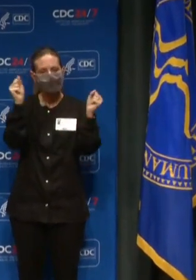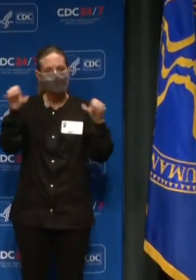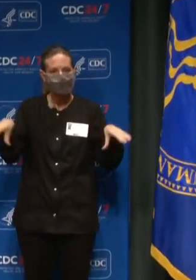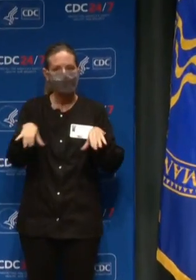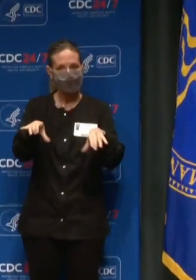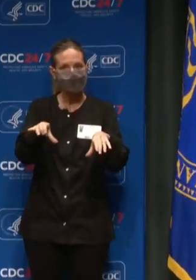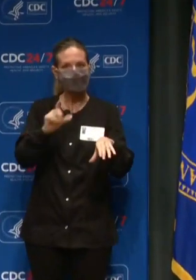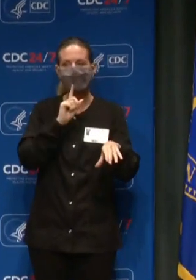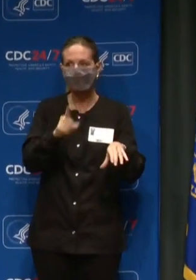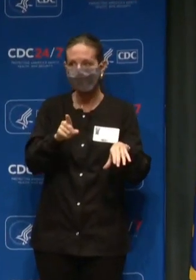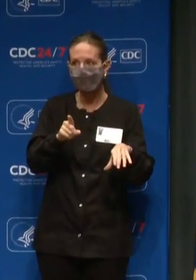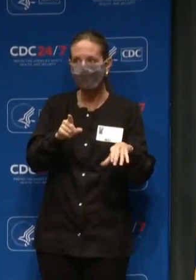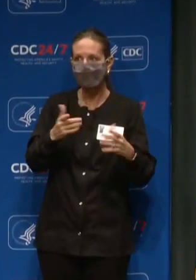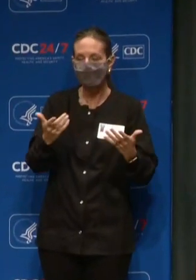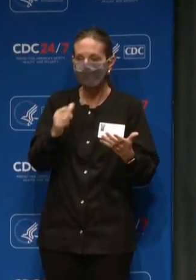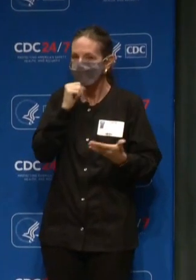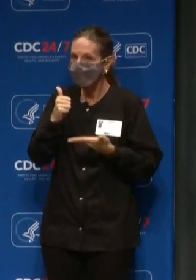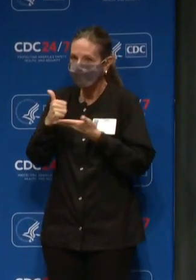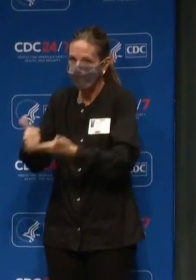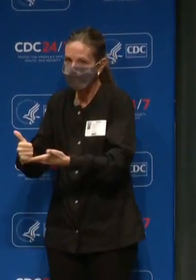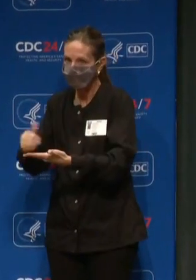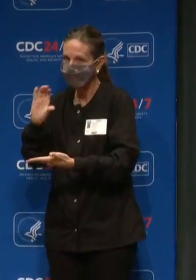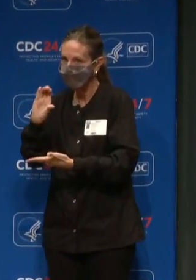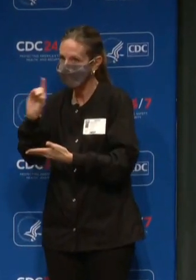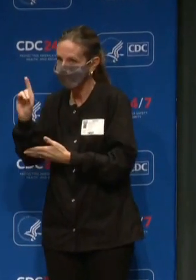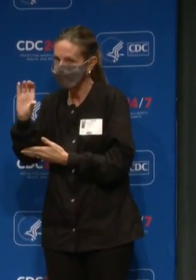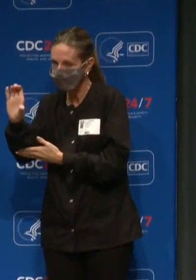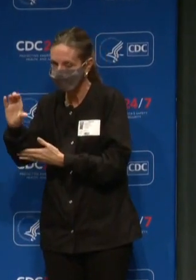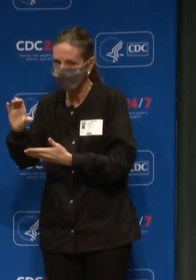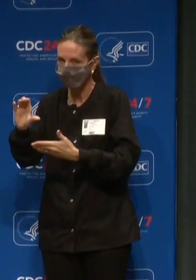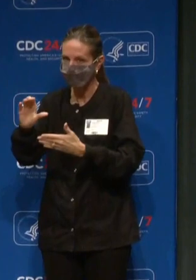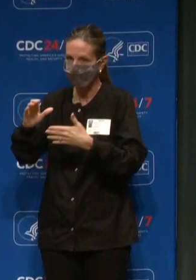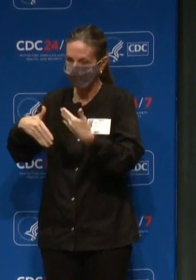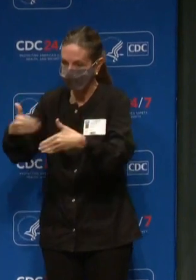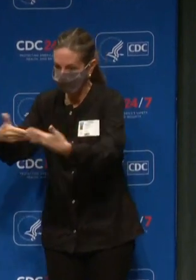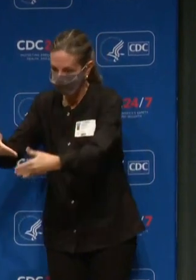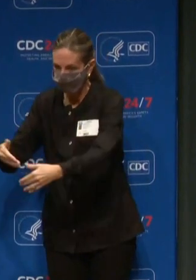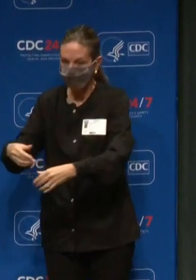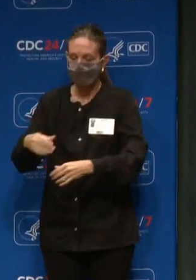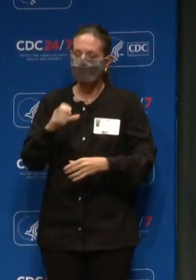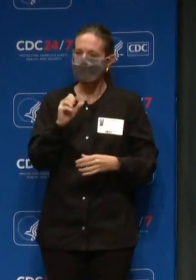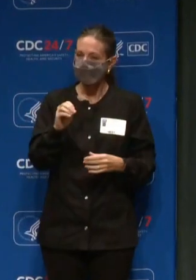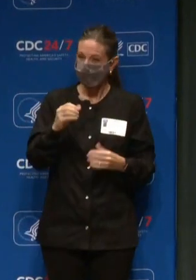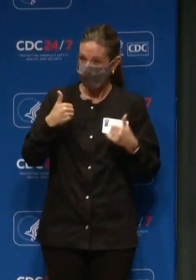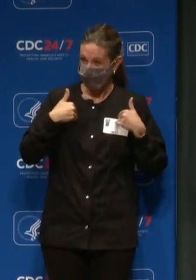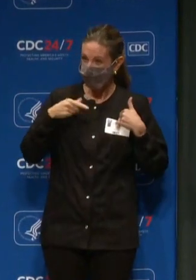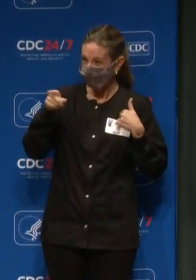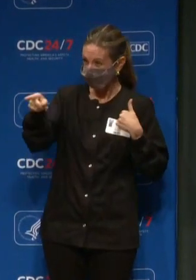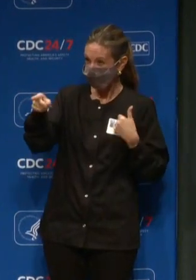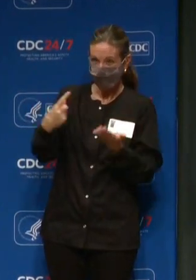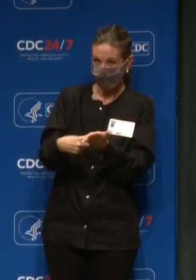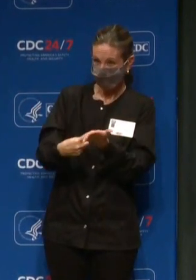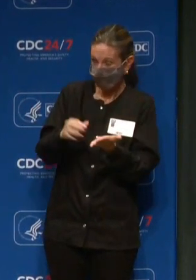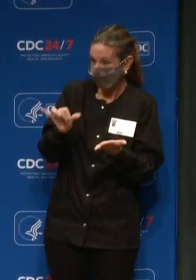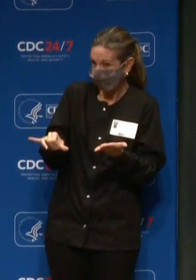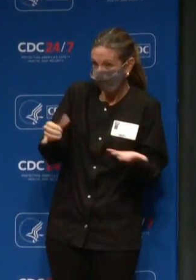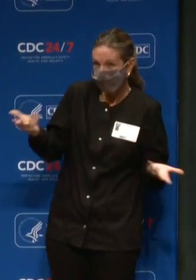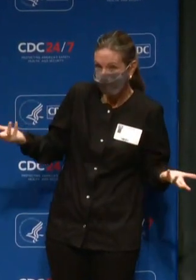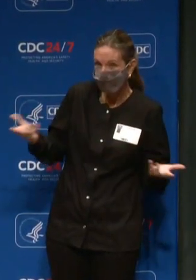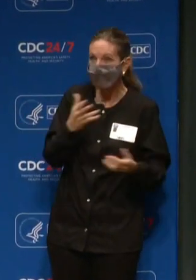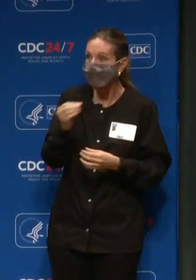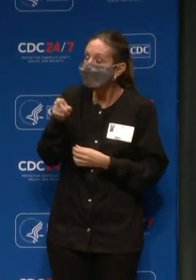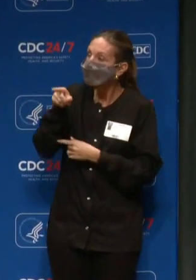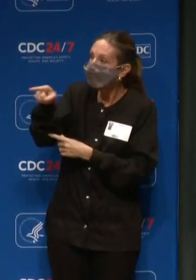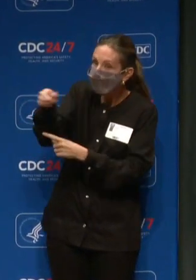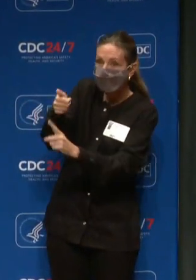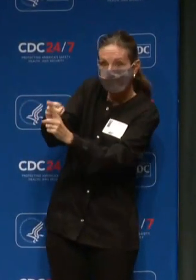would cost lives. Have you discussed any of that in your conversations today, since all this was in the last week? And do you have